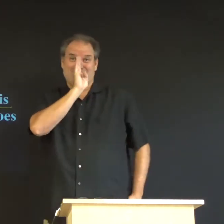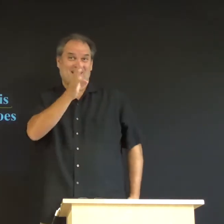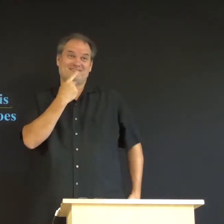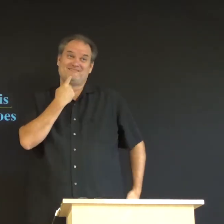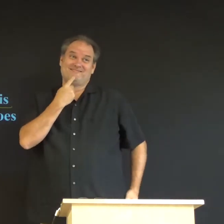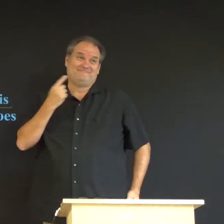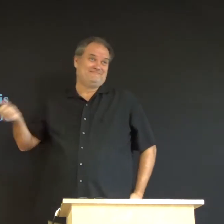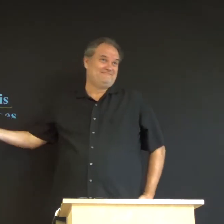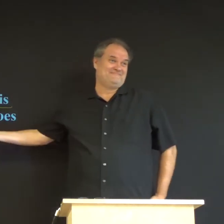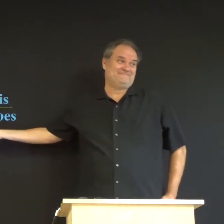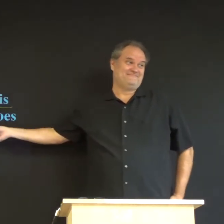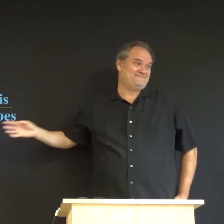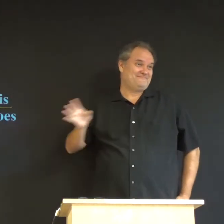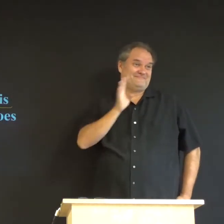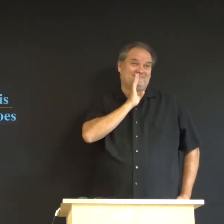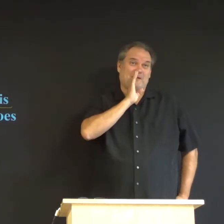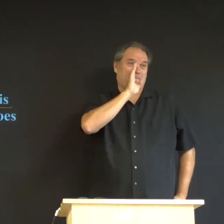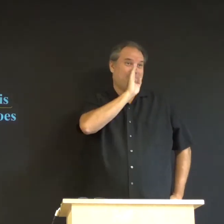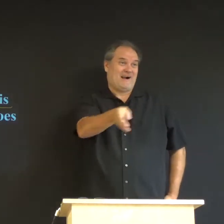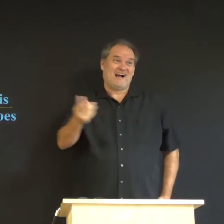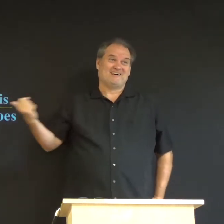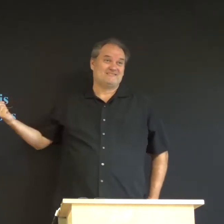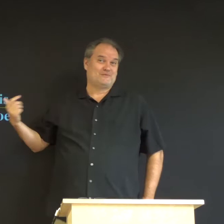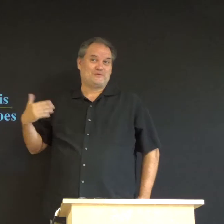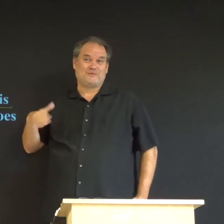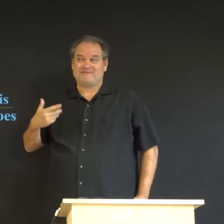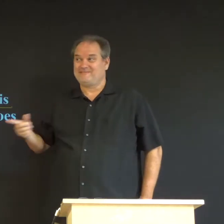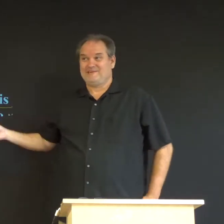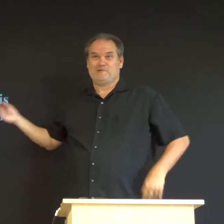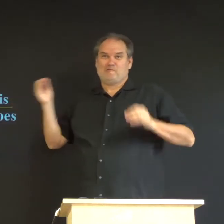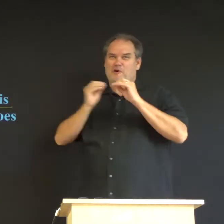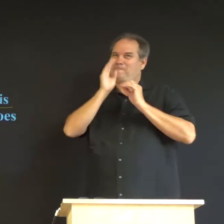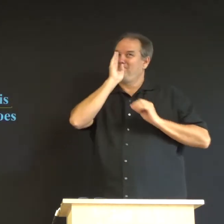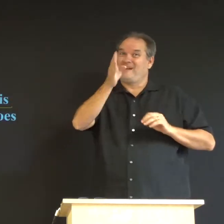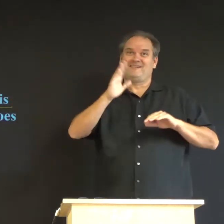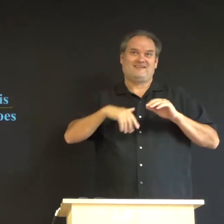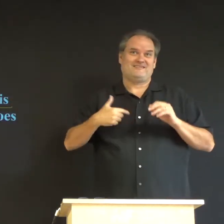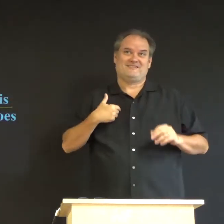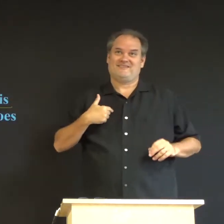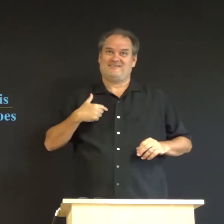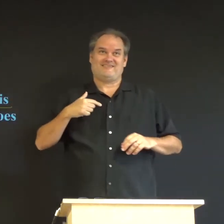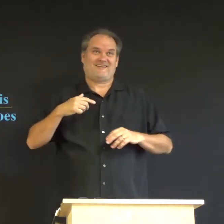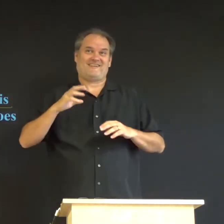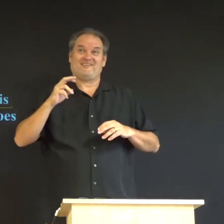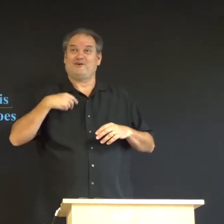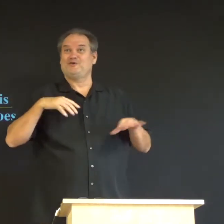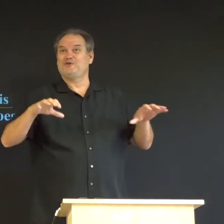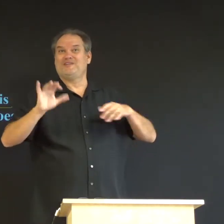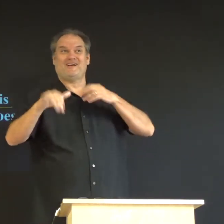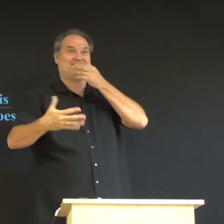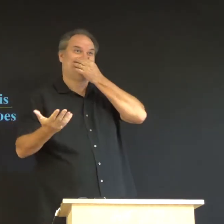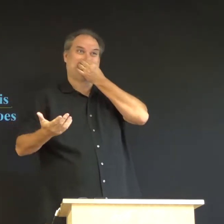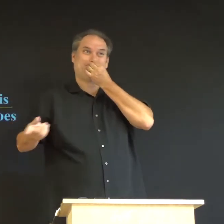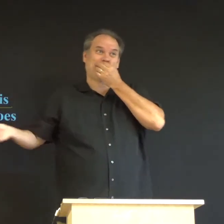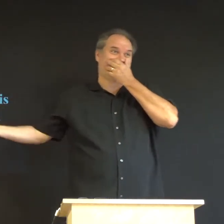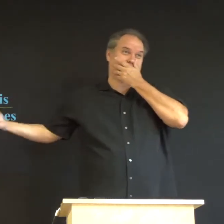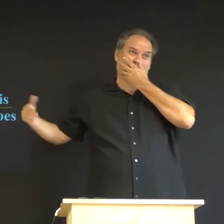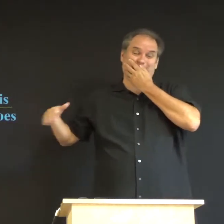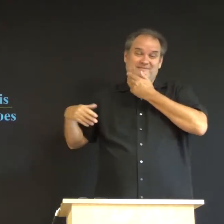And Jesus very blunt when he said it. He said it straight up. He's a lot more blunt than I am. And